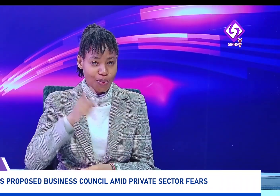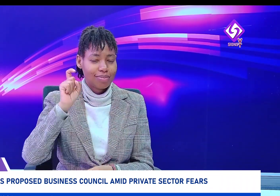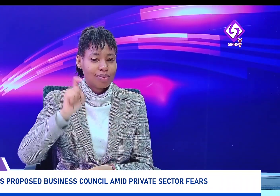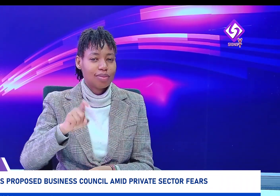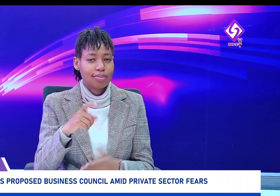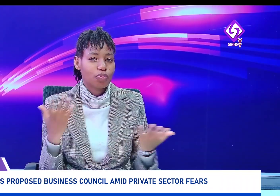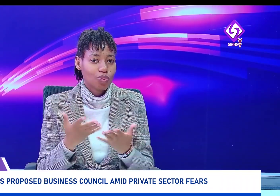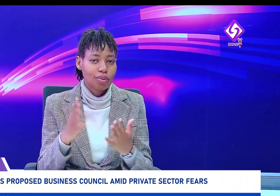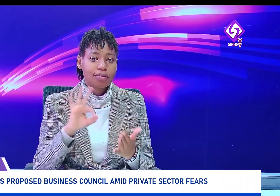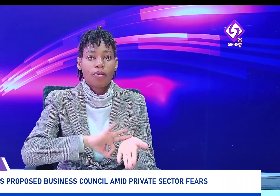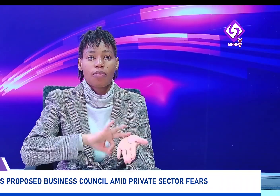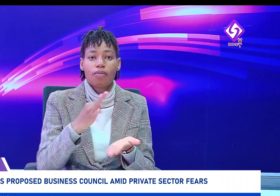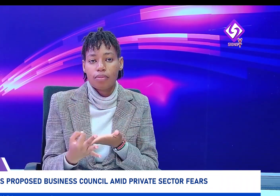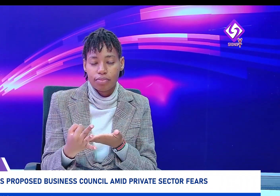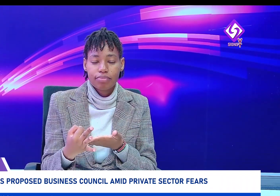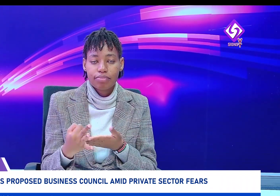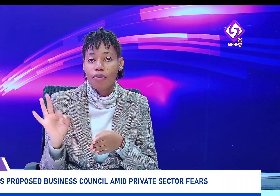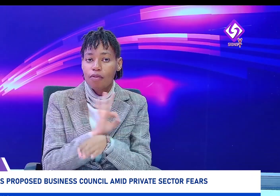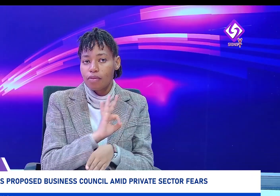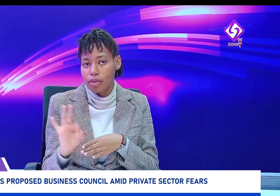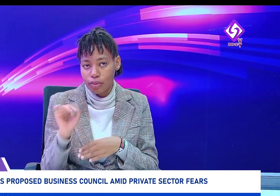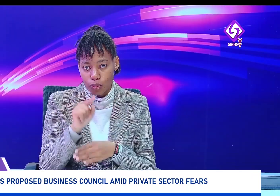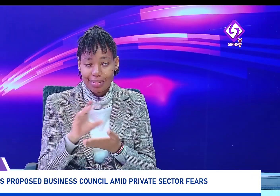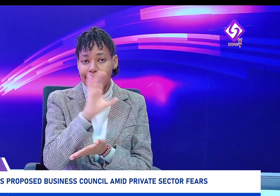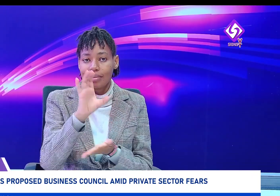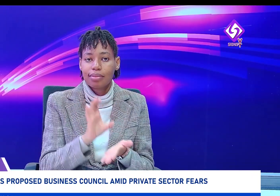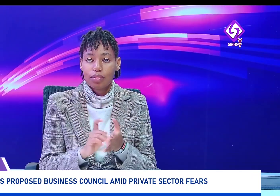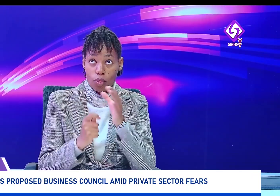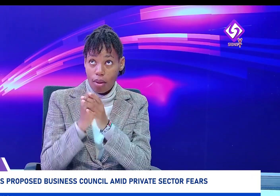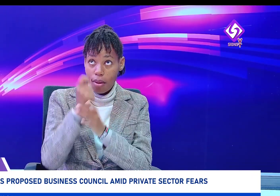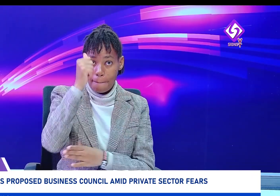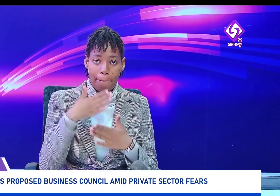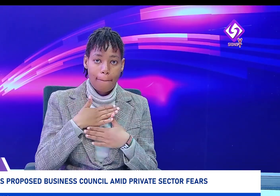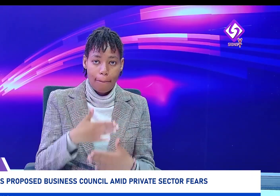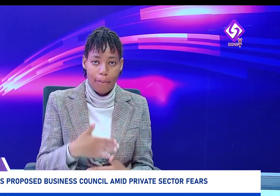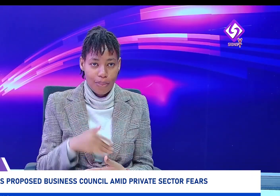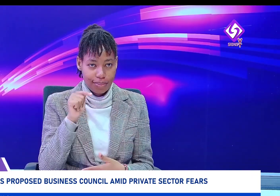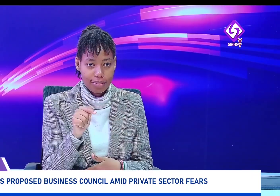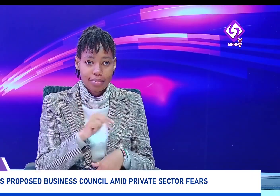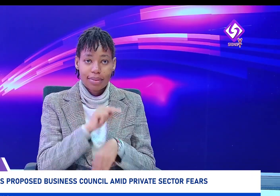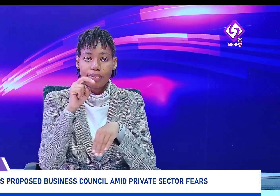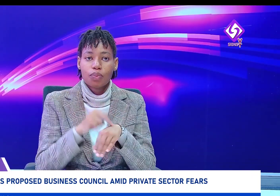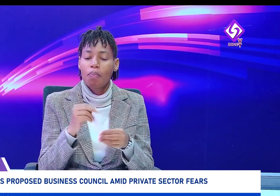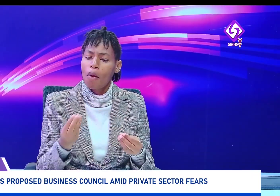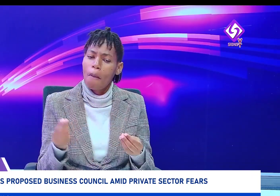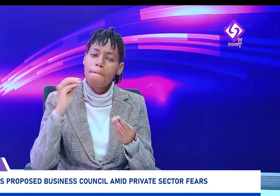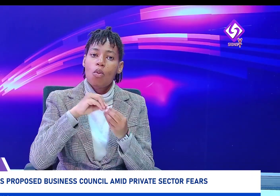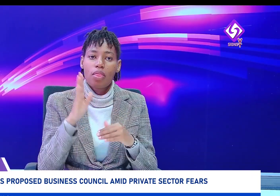The proposed council would function as a central umbrella body for the nation's more than